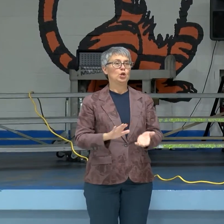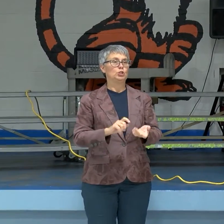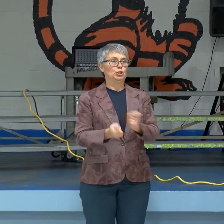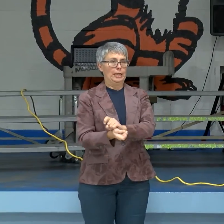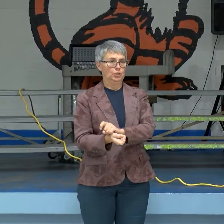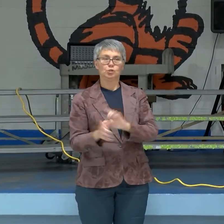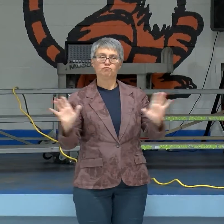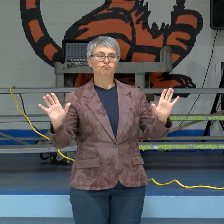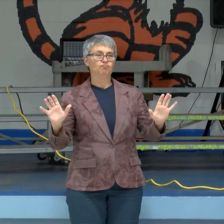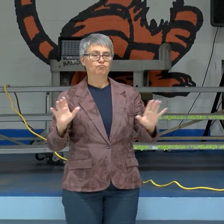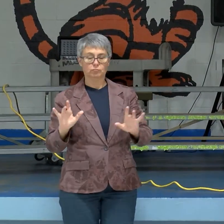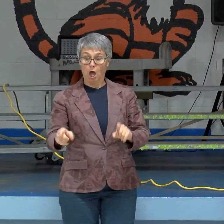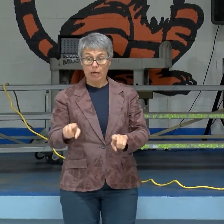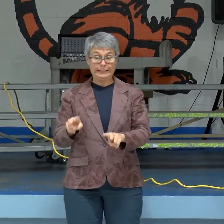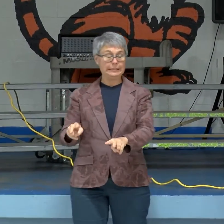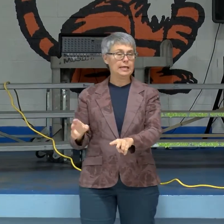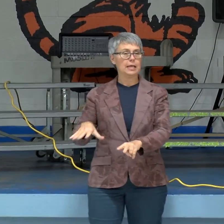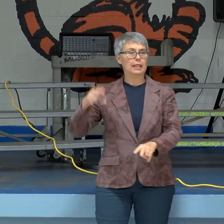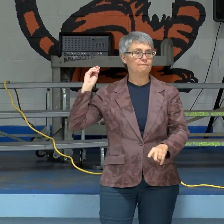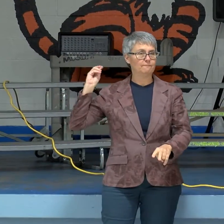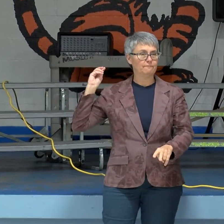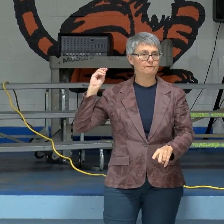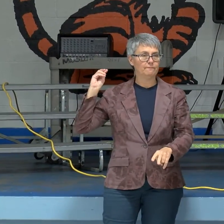to kids and teens about guns.